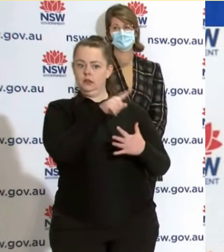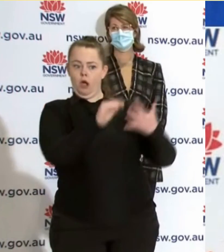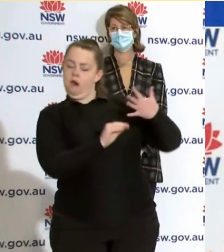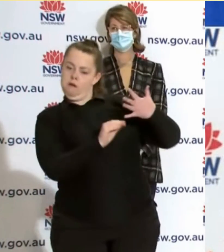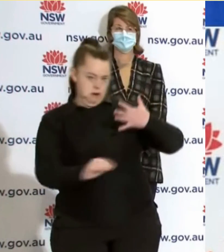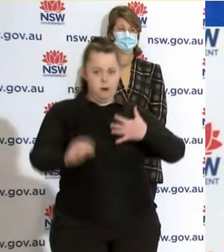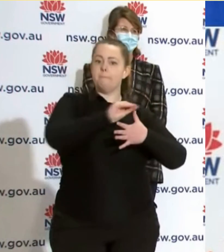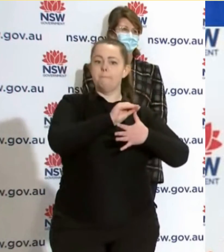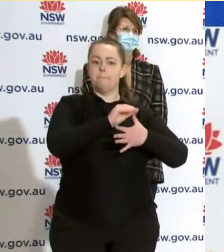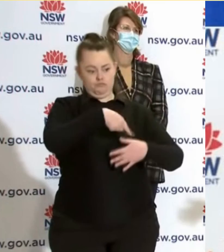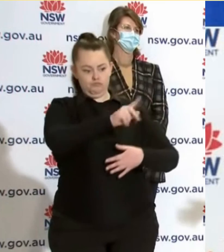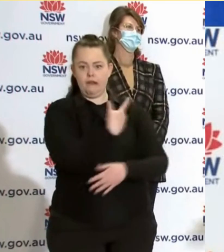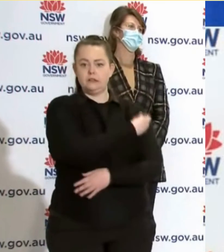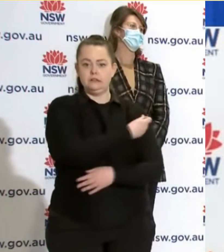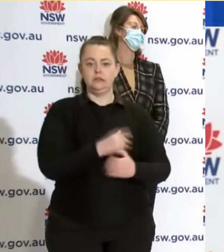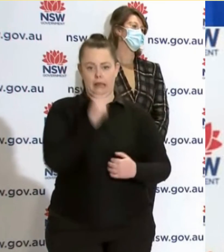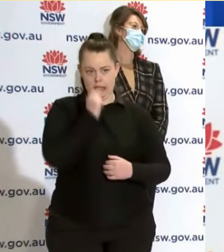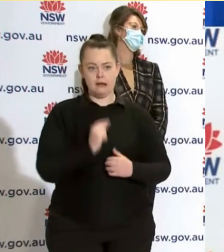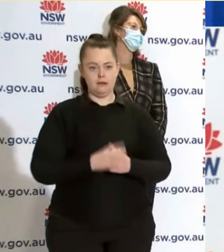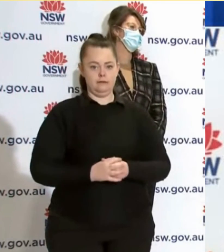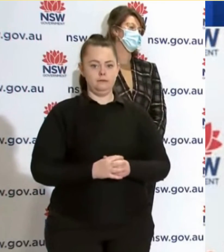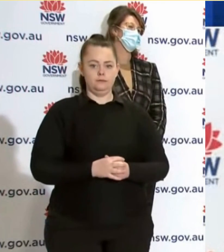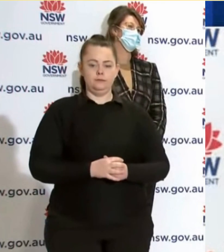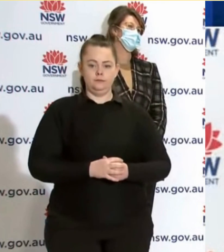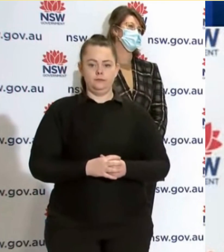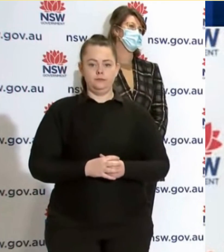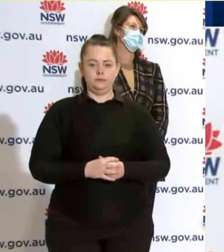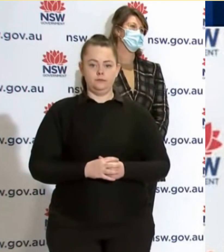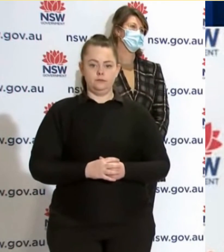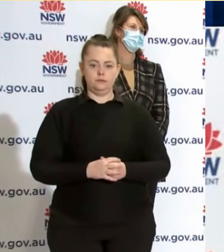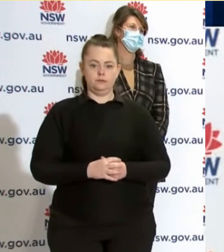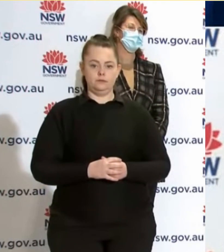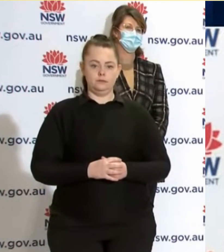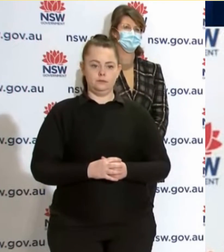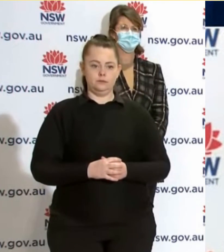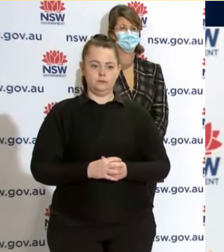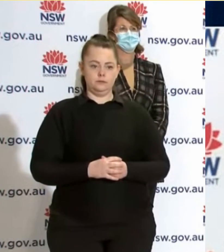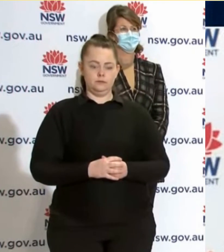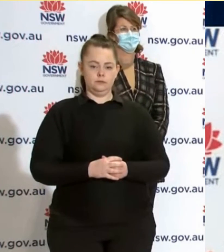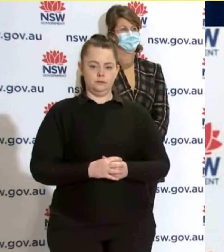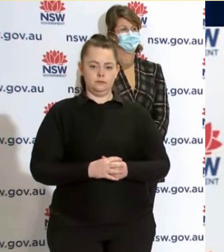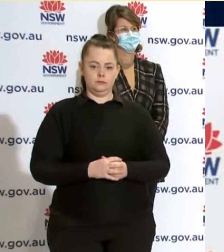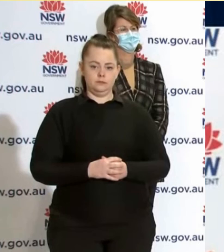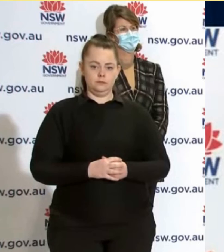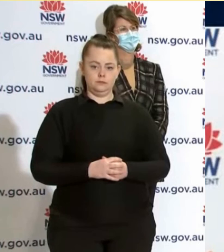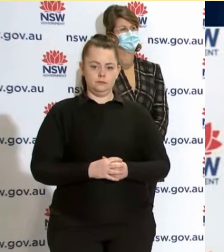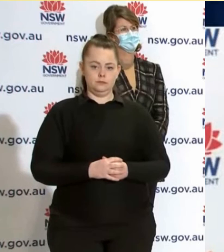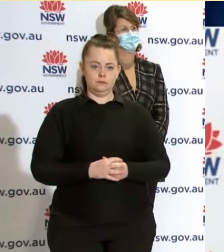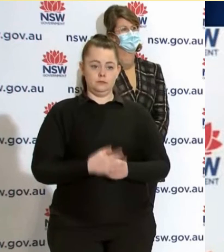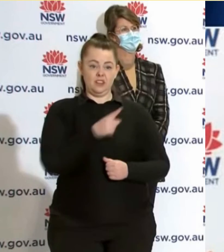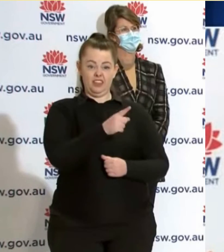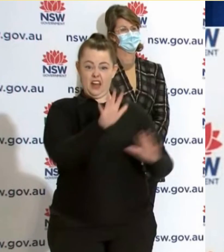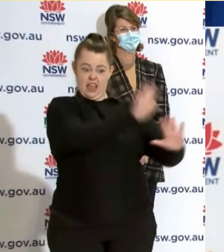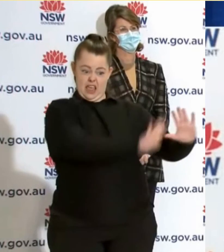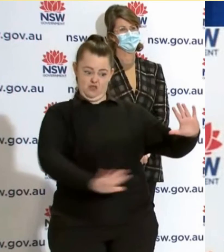areas, obviously each local government area, just to make it clear for everybody at home, has lots of suburbs within them. So if you hear your suburb